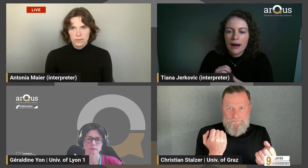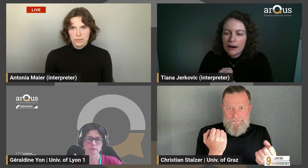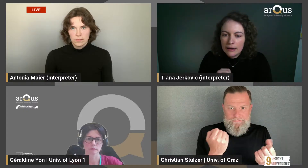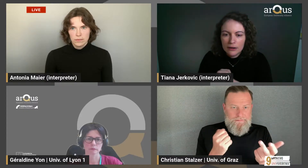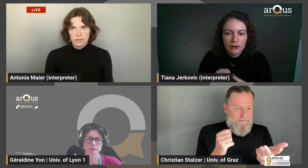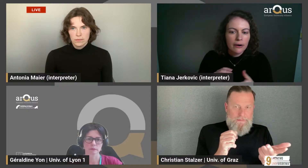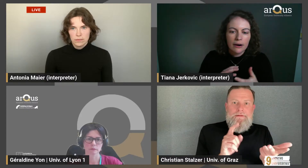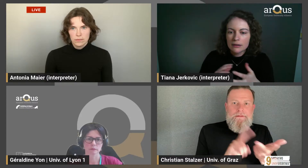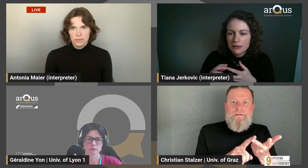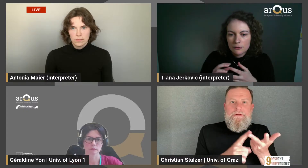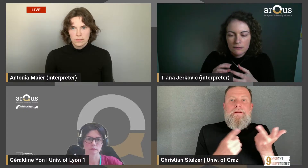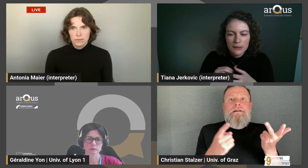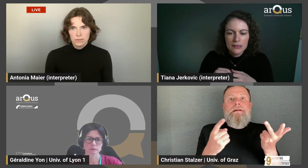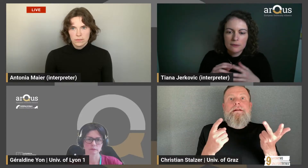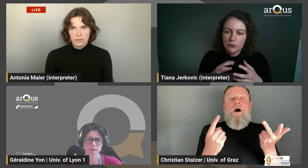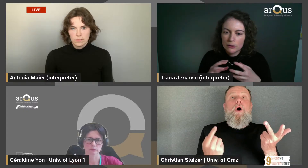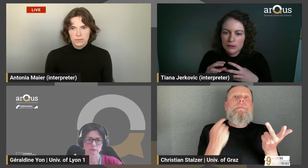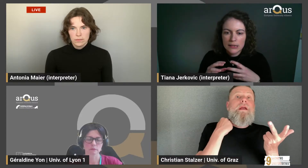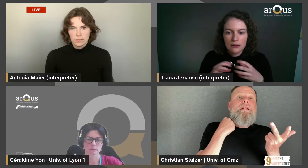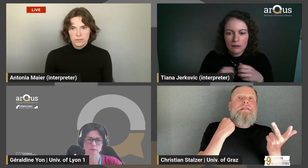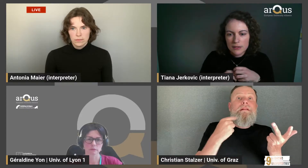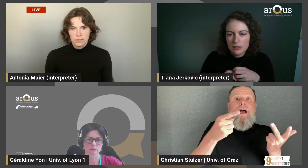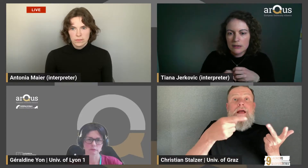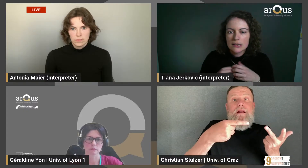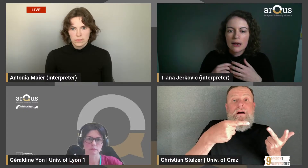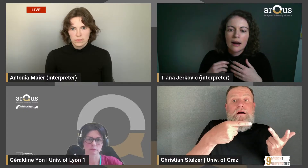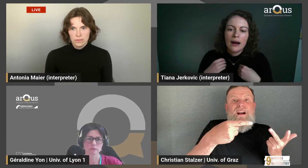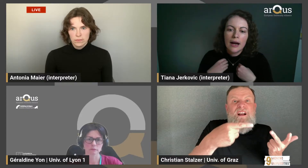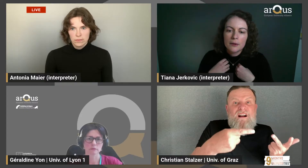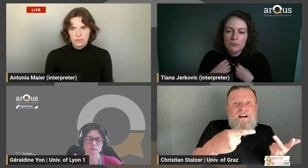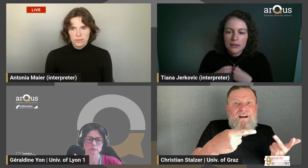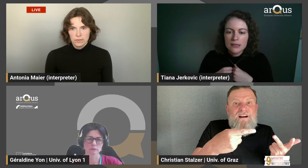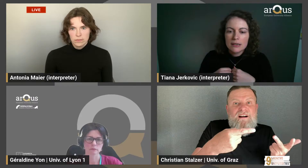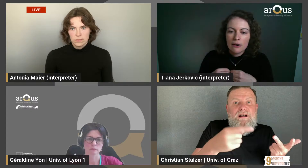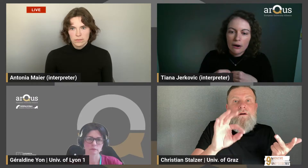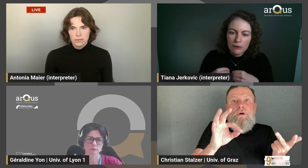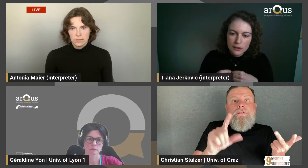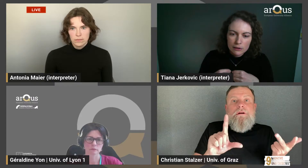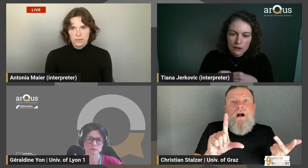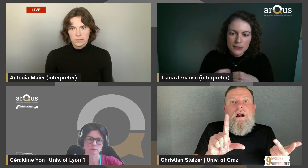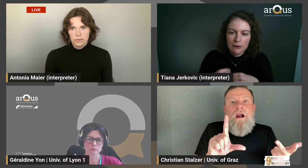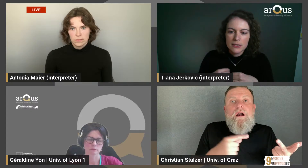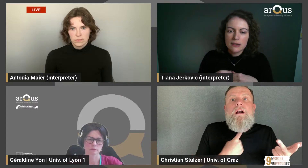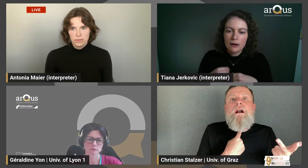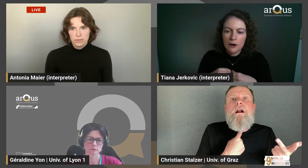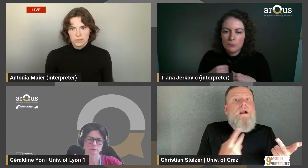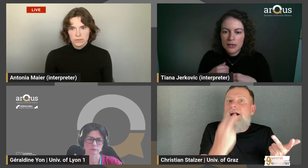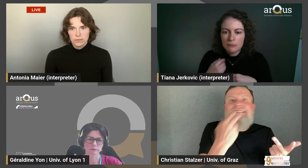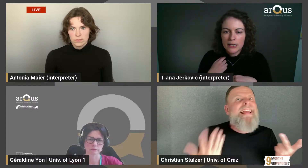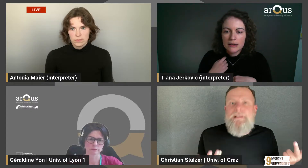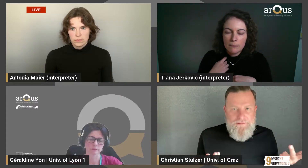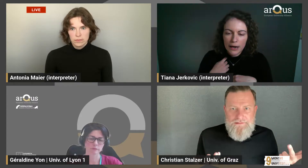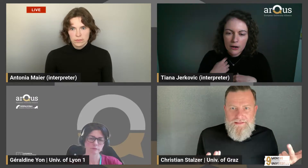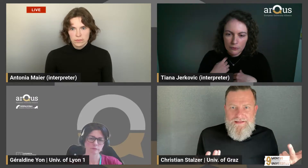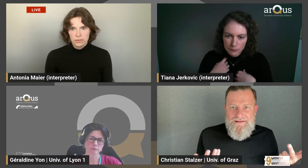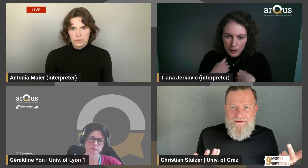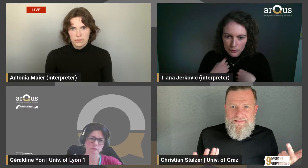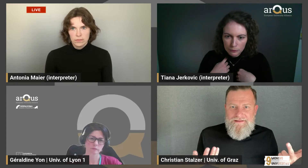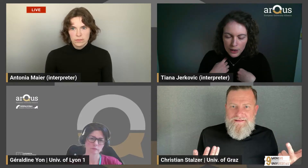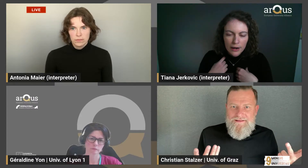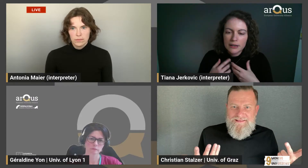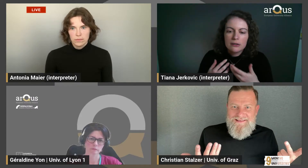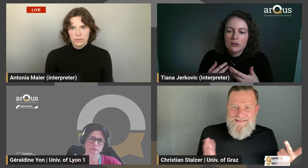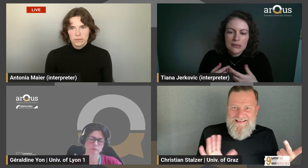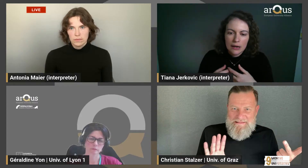and I, or different things, vocals and consonants. And because there are also a lot of sounds that are being made in the back of the